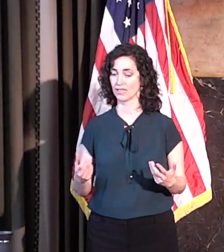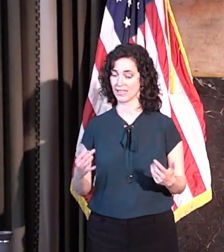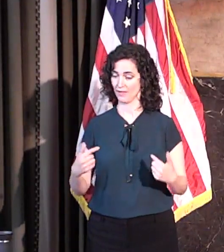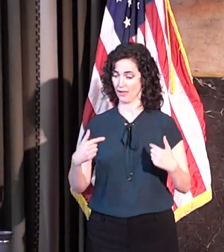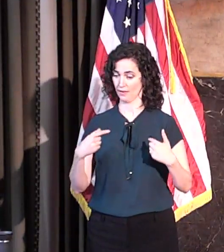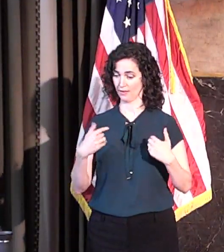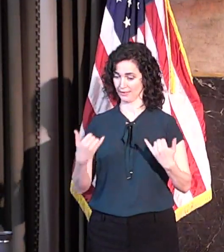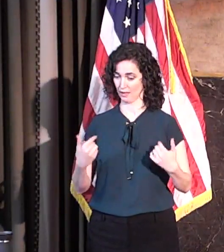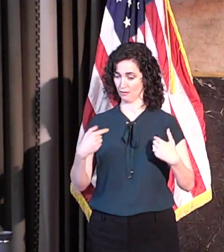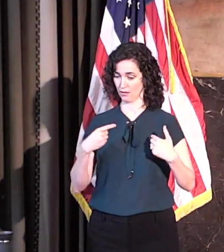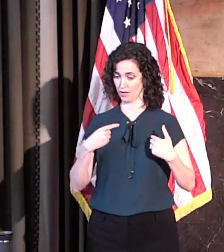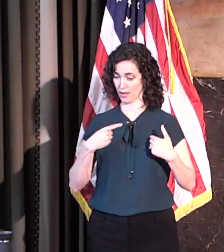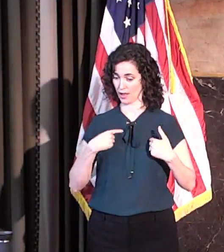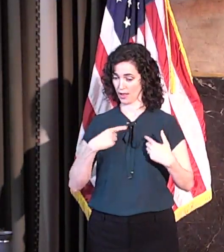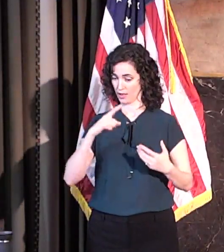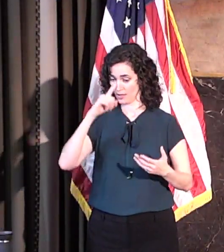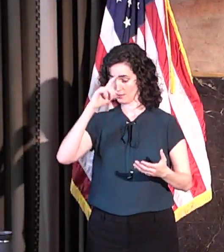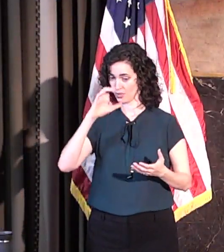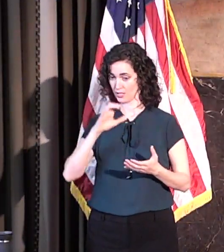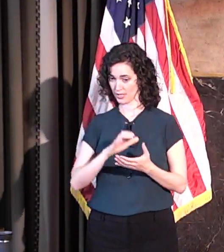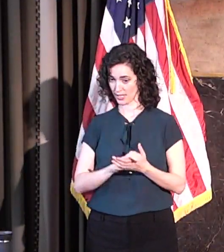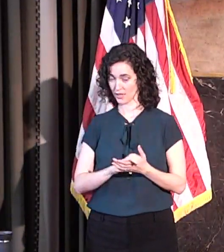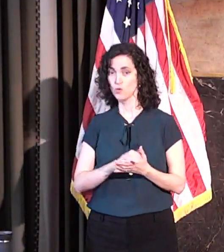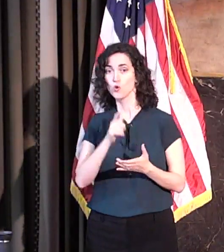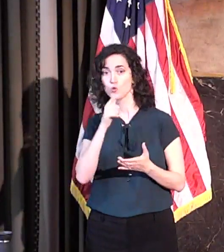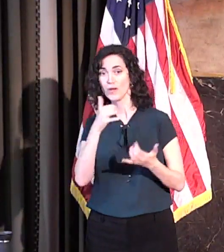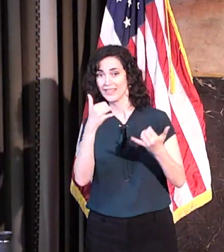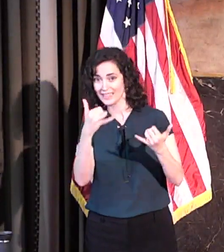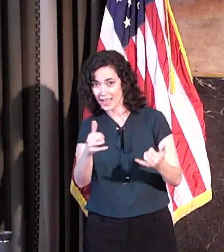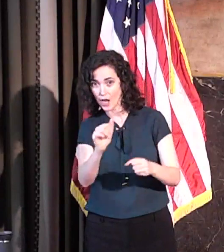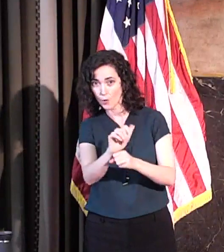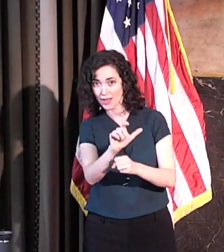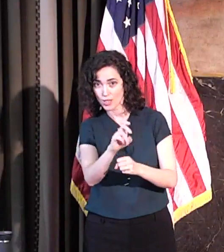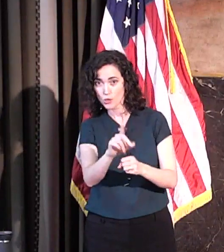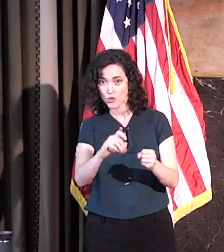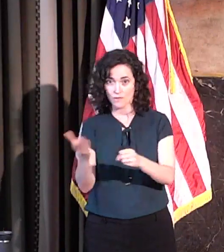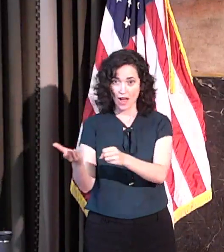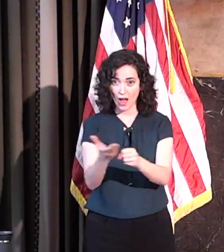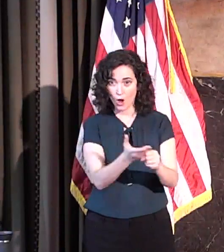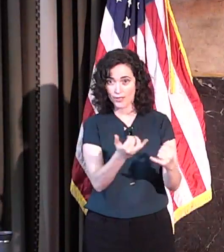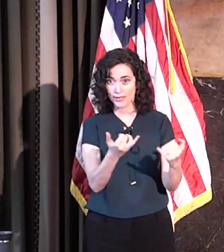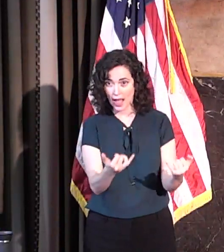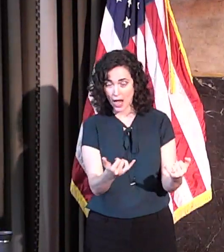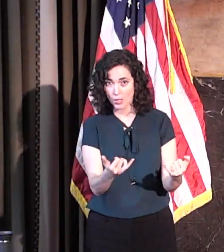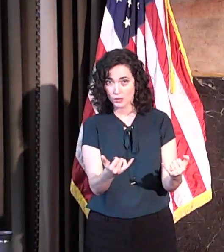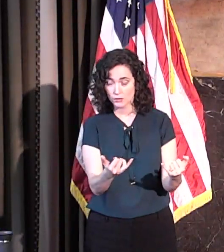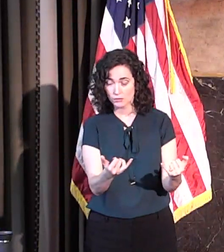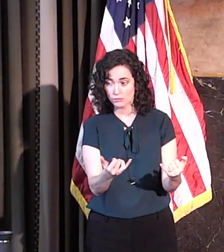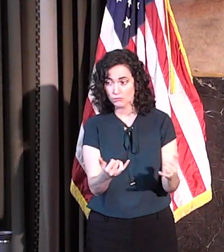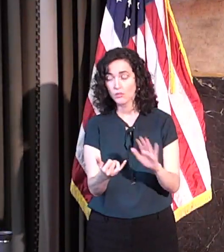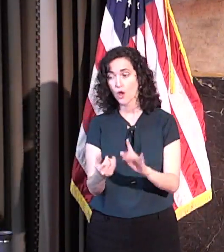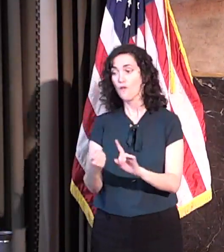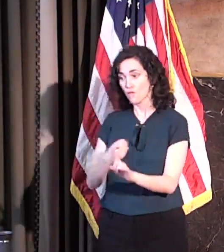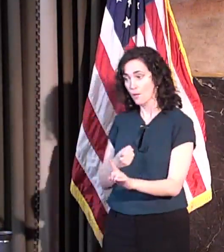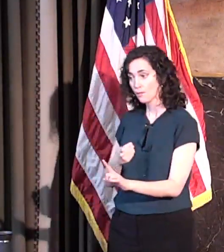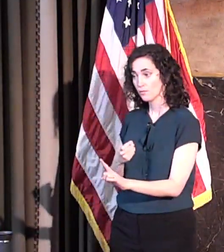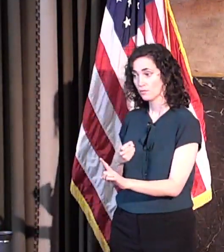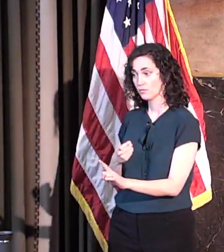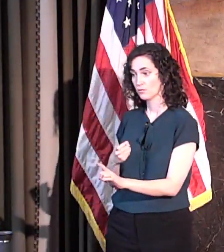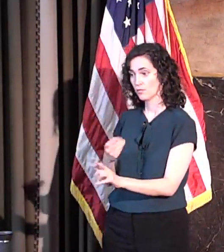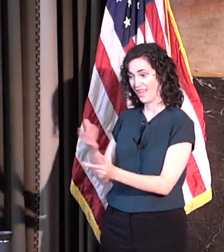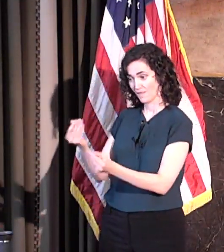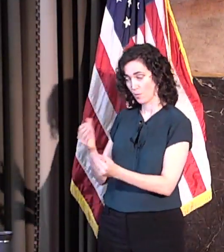believe that people who are currently at LSU need to be fired, based on the information that's been made